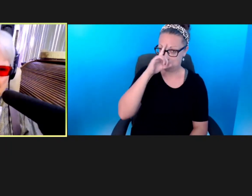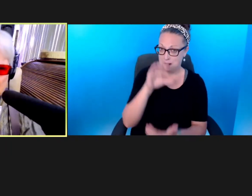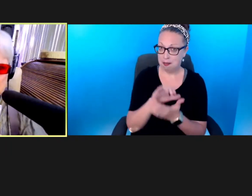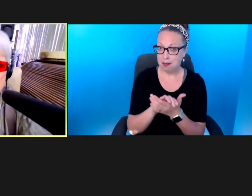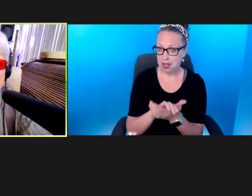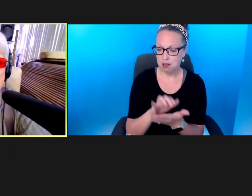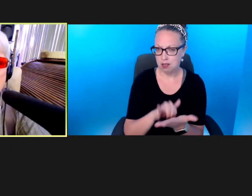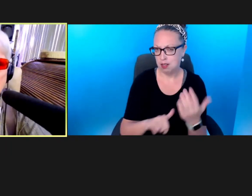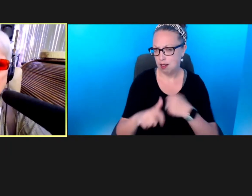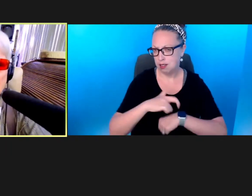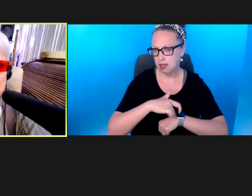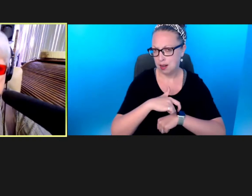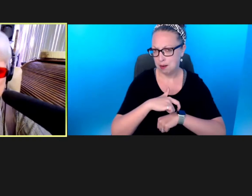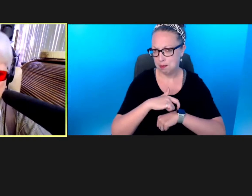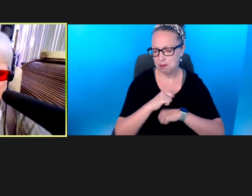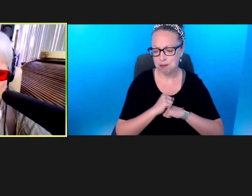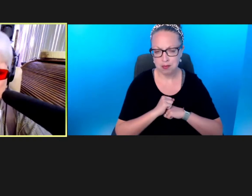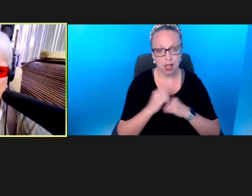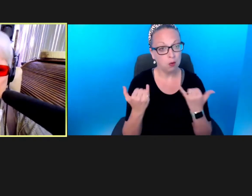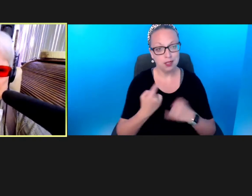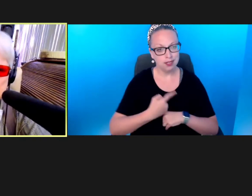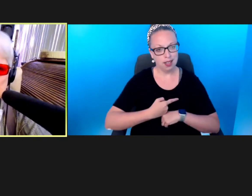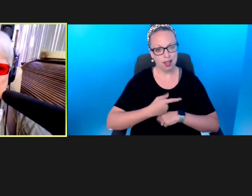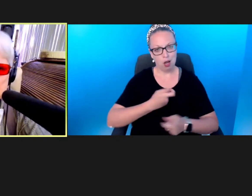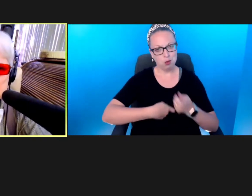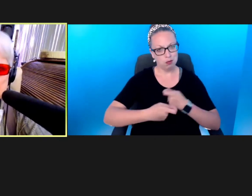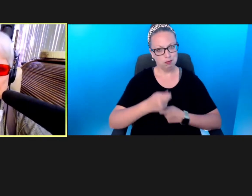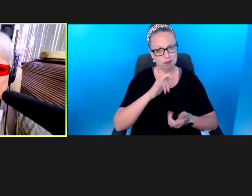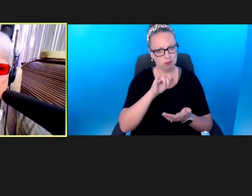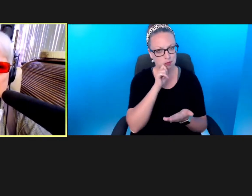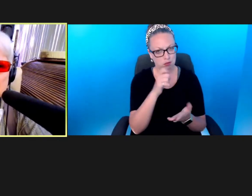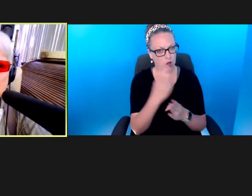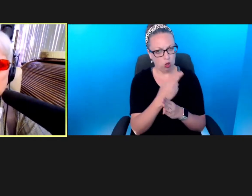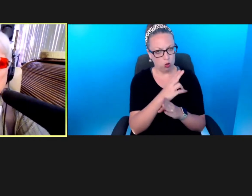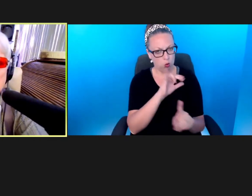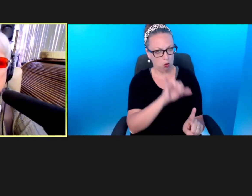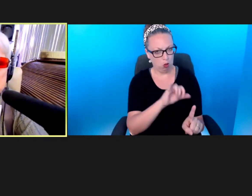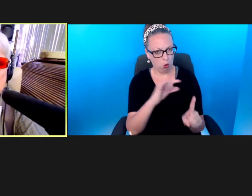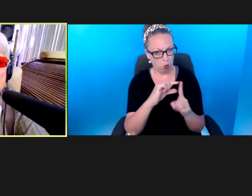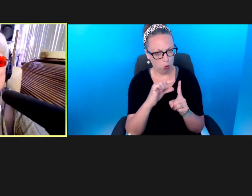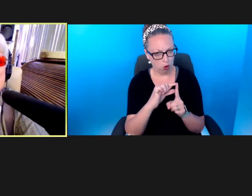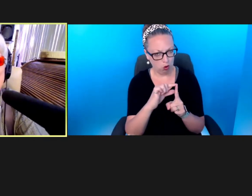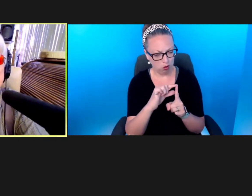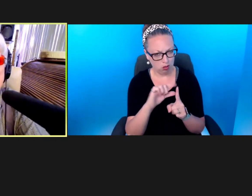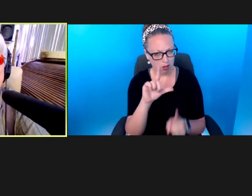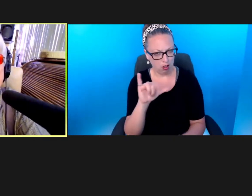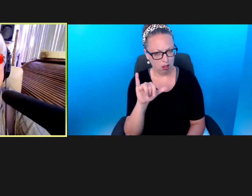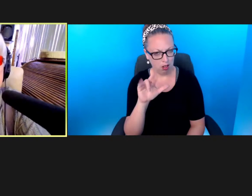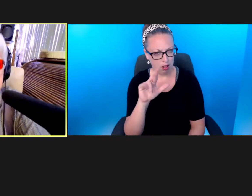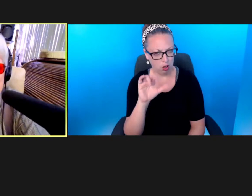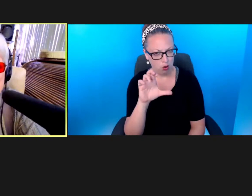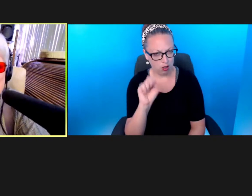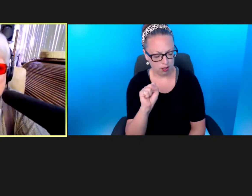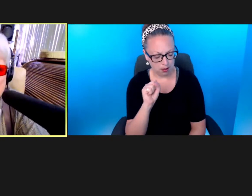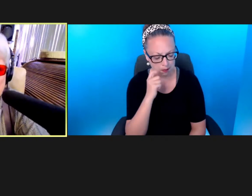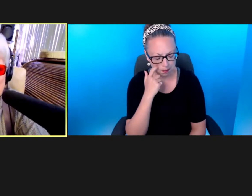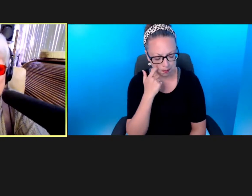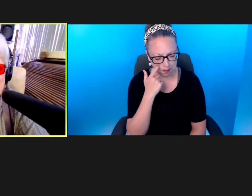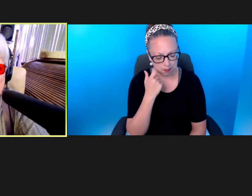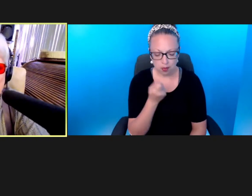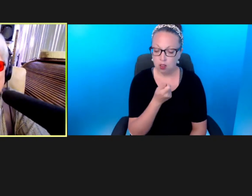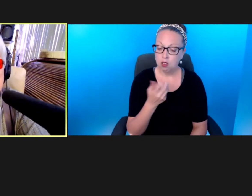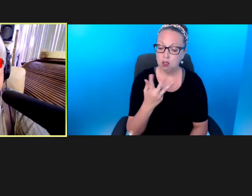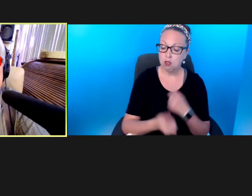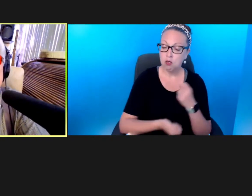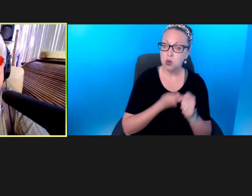time. Today, I would certainly not write those lyrics. A couple years after I had seen that